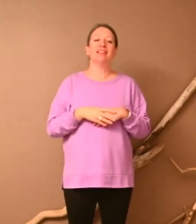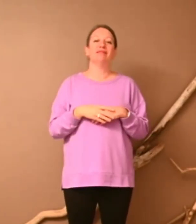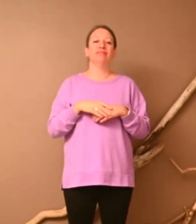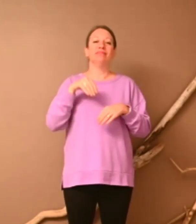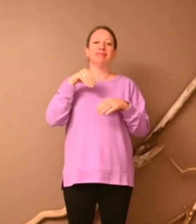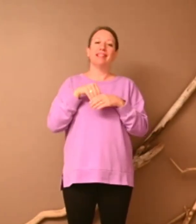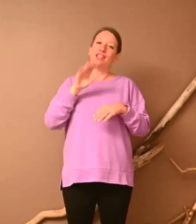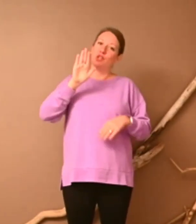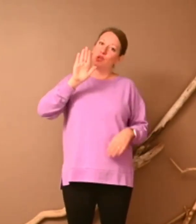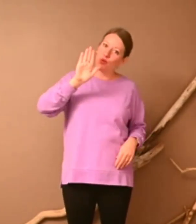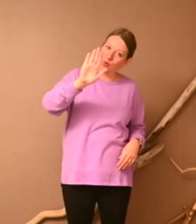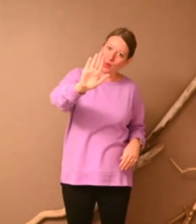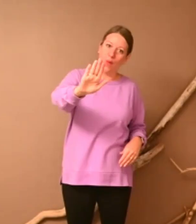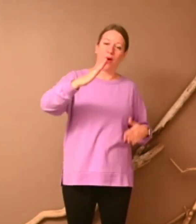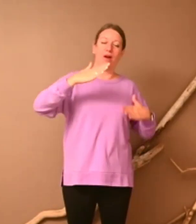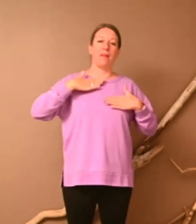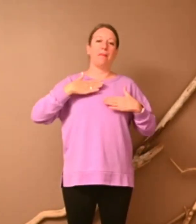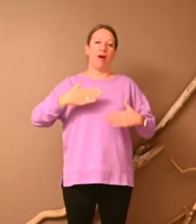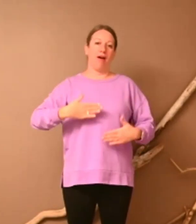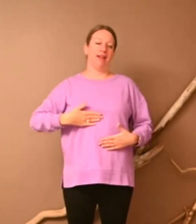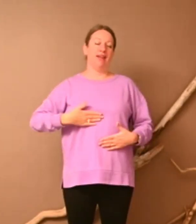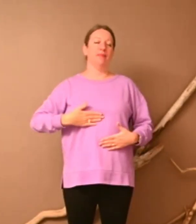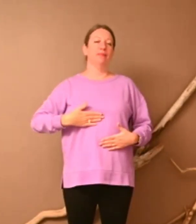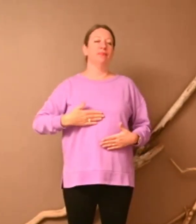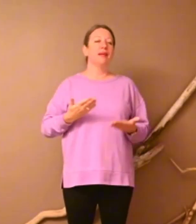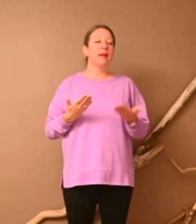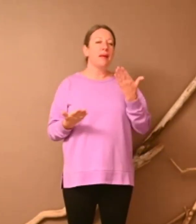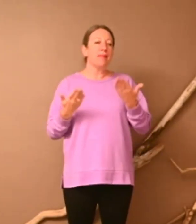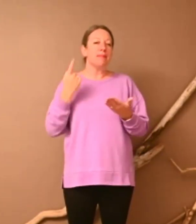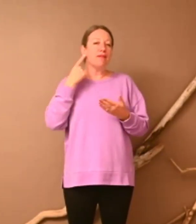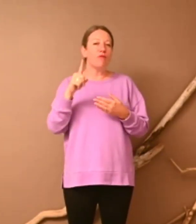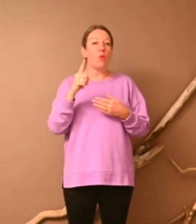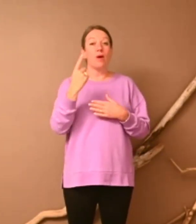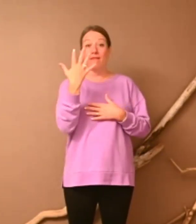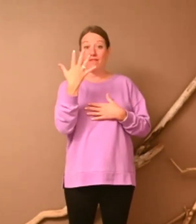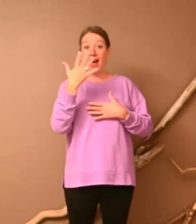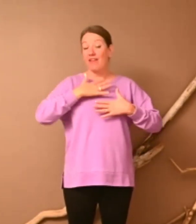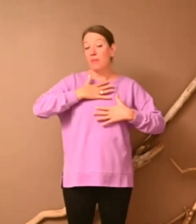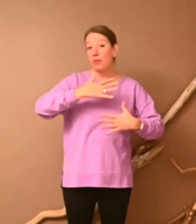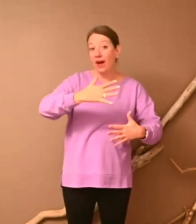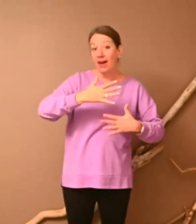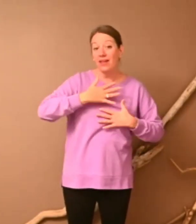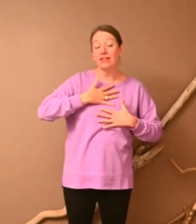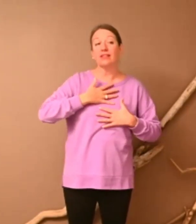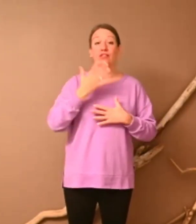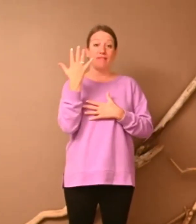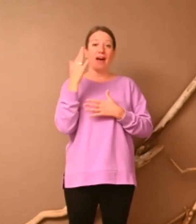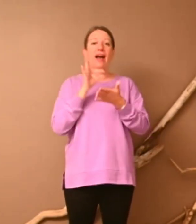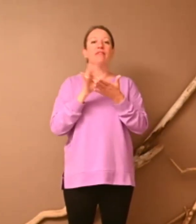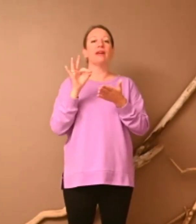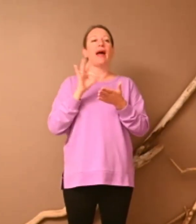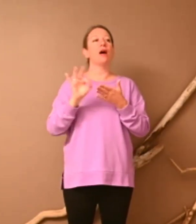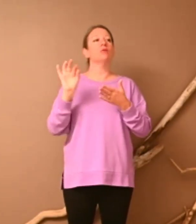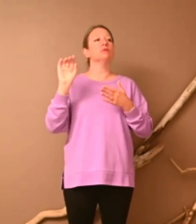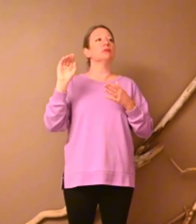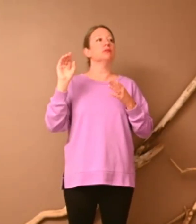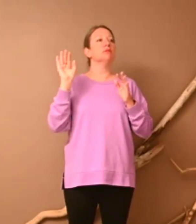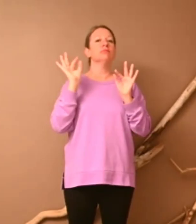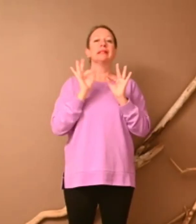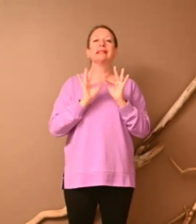this morning in this moment and in your body. Maybe for 5 breaths or